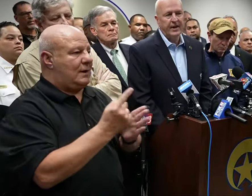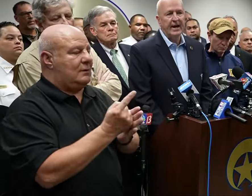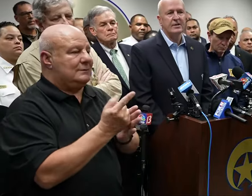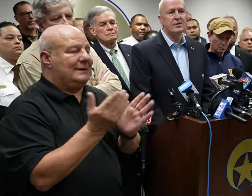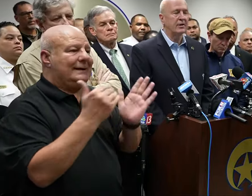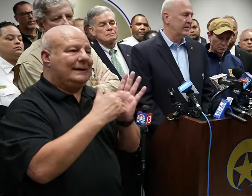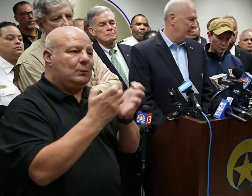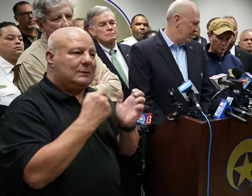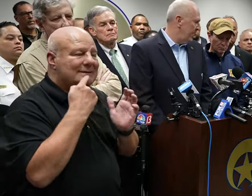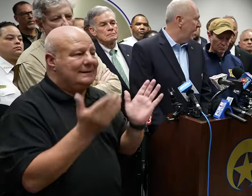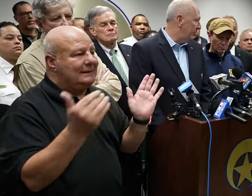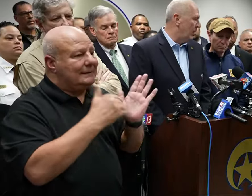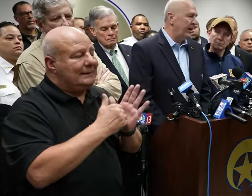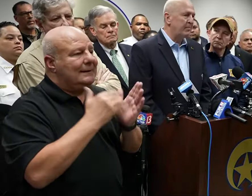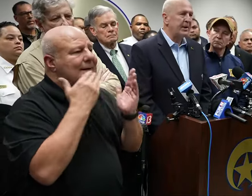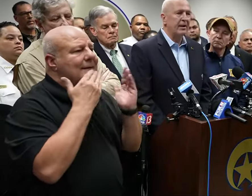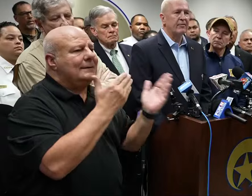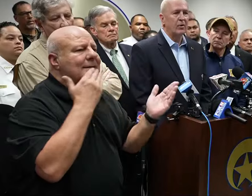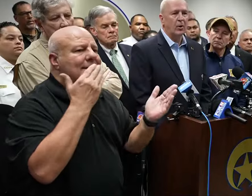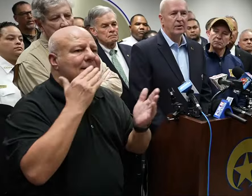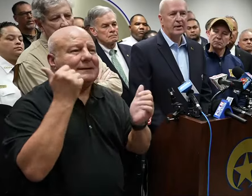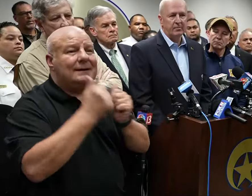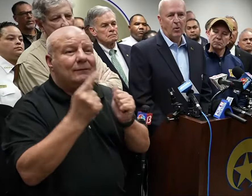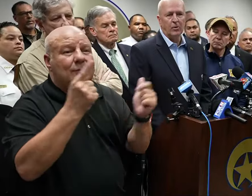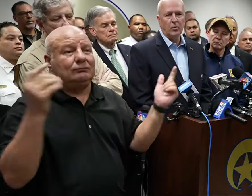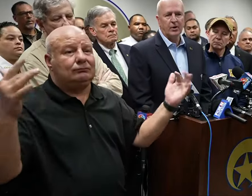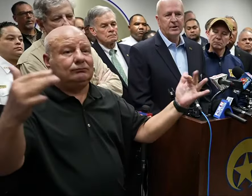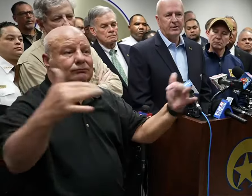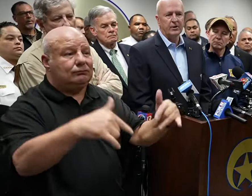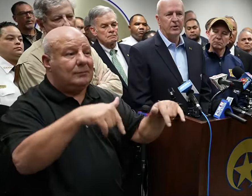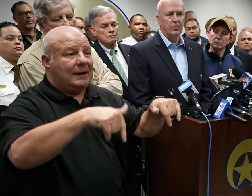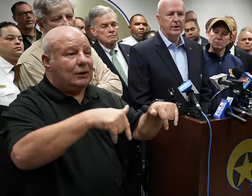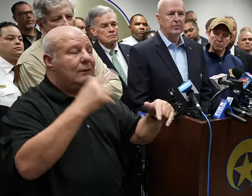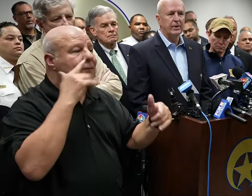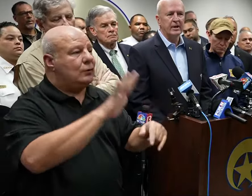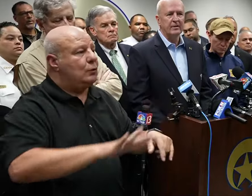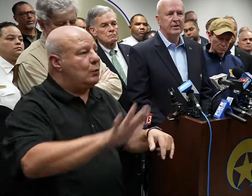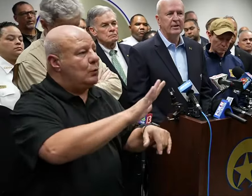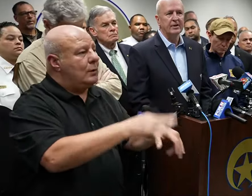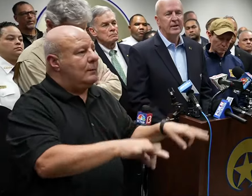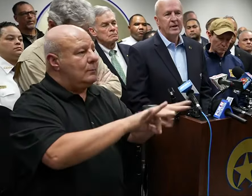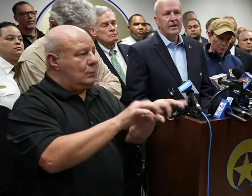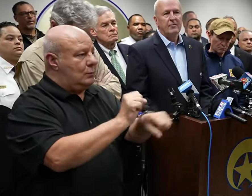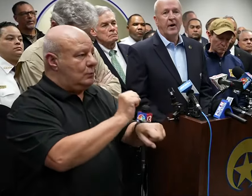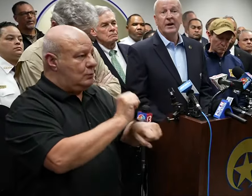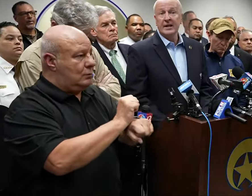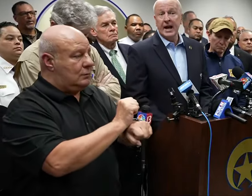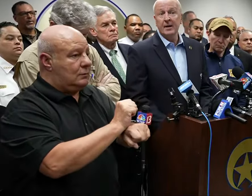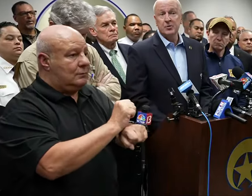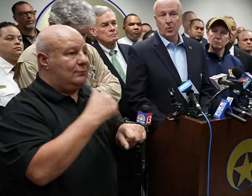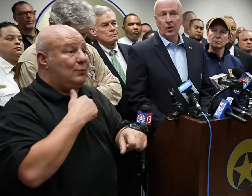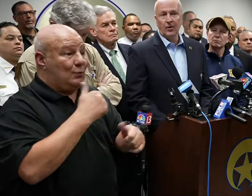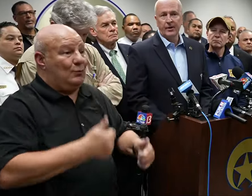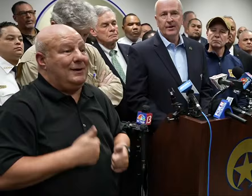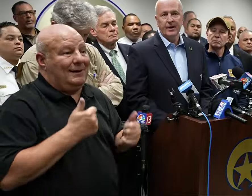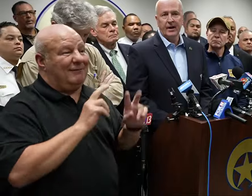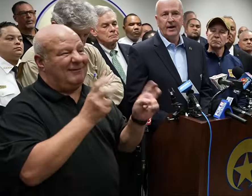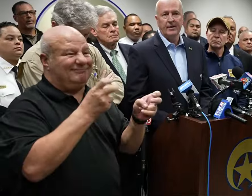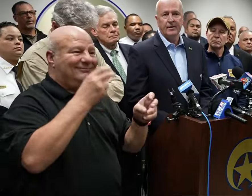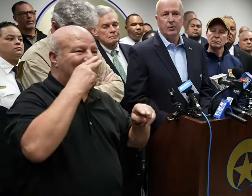our thanks to everyone up here for the work, important work they're doing. We live in the fun and games